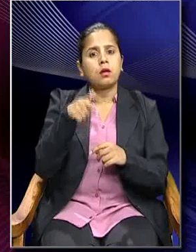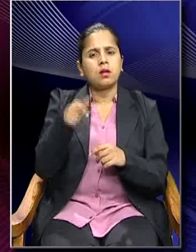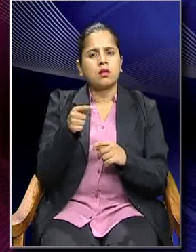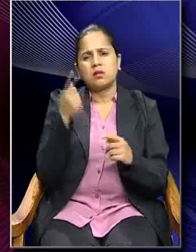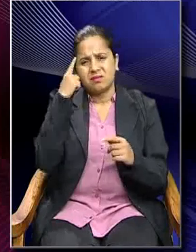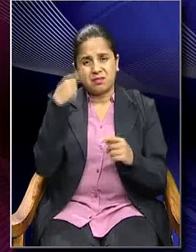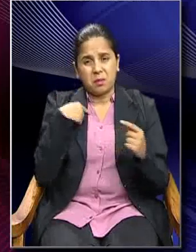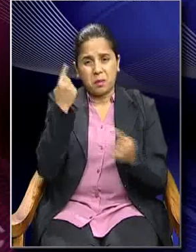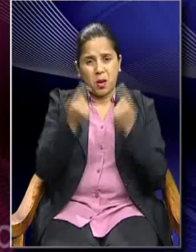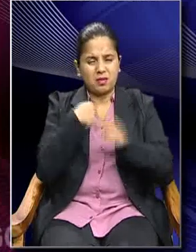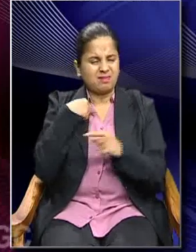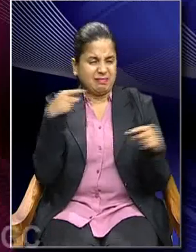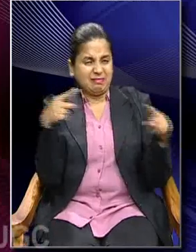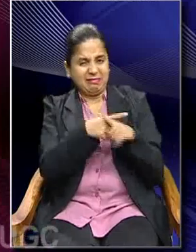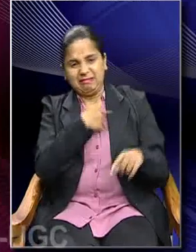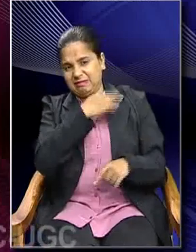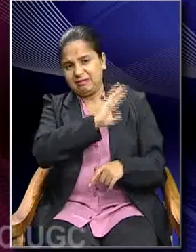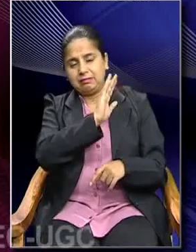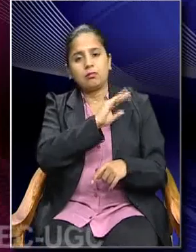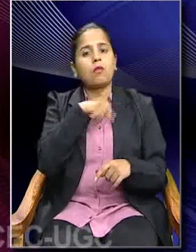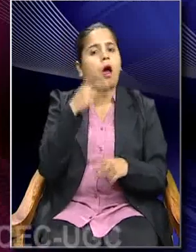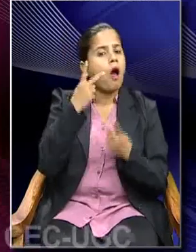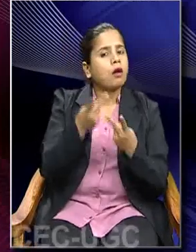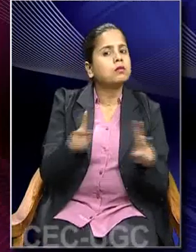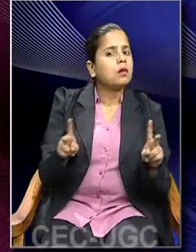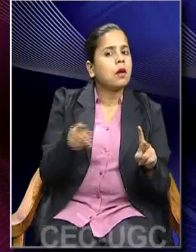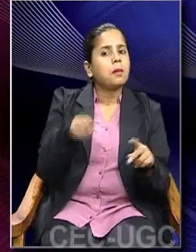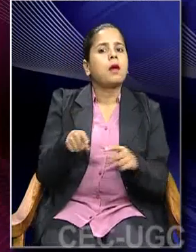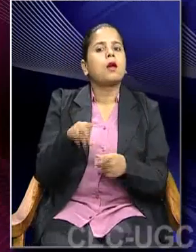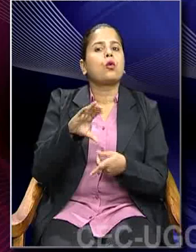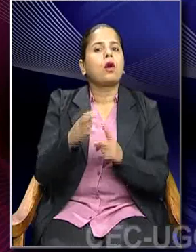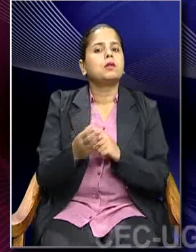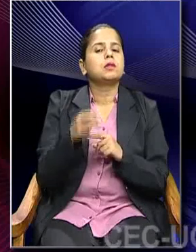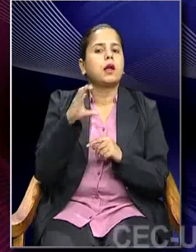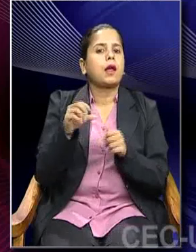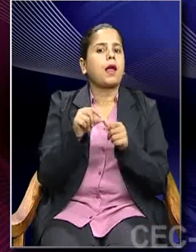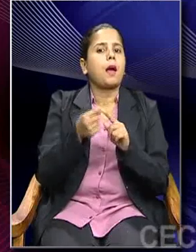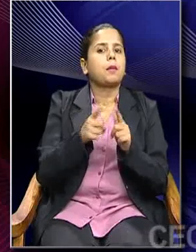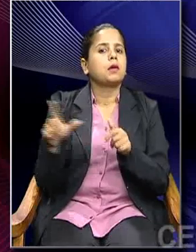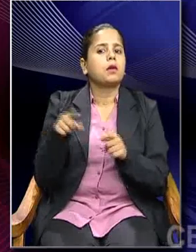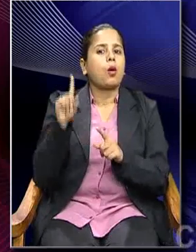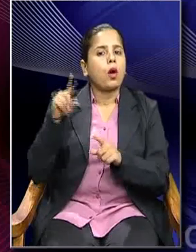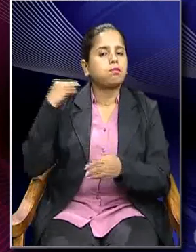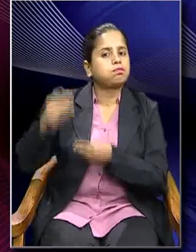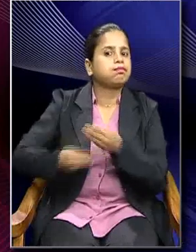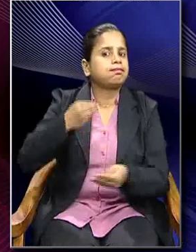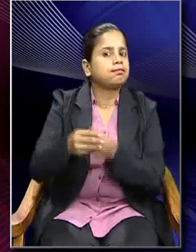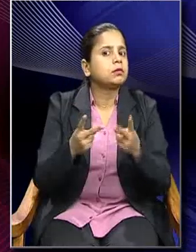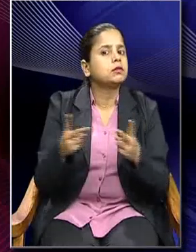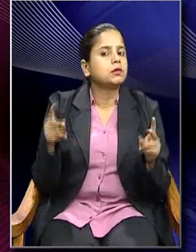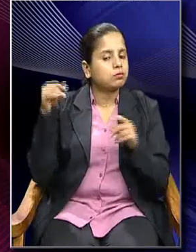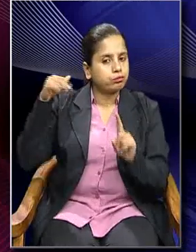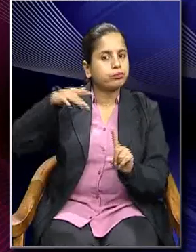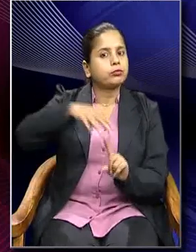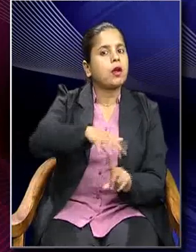politics. So, this is the way in which cultural capital is transmitted from one generation to the other.